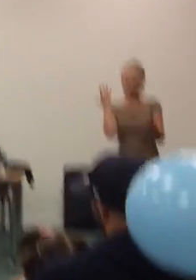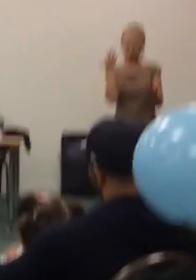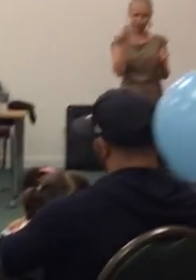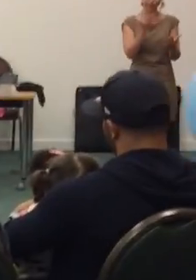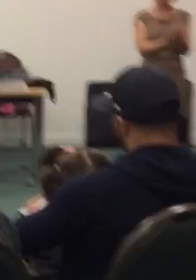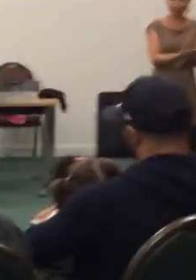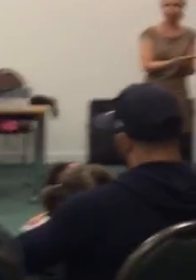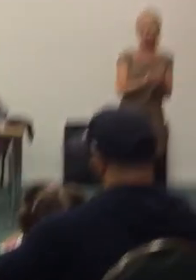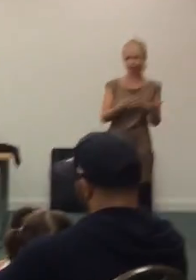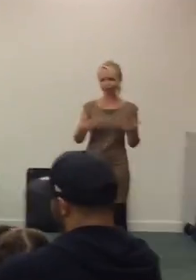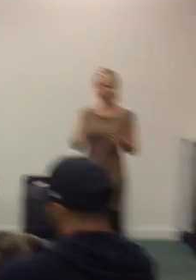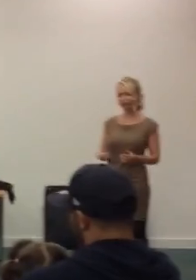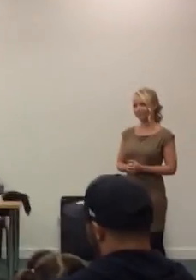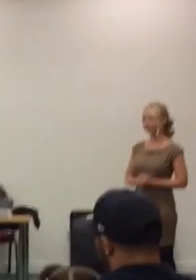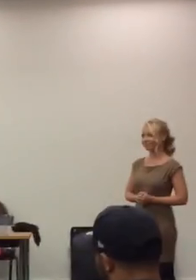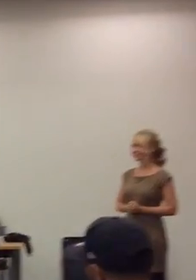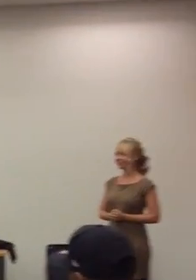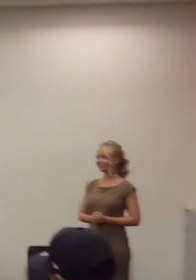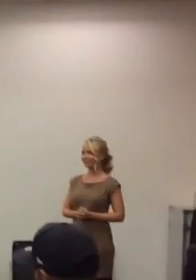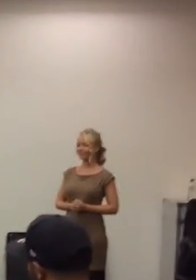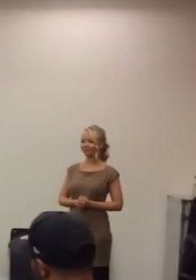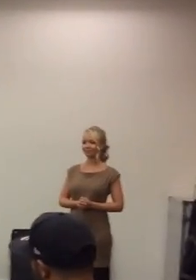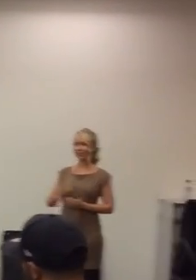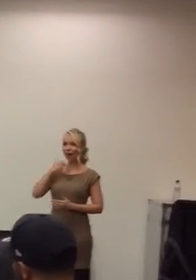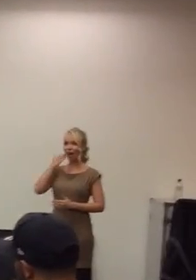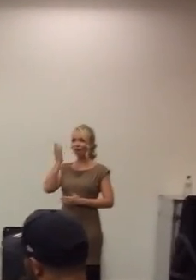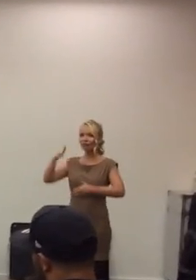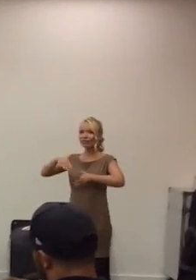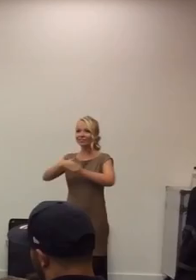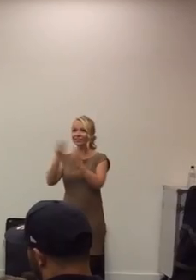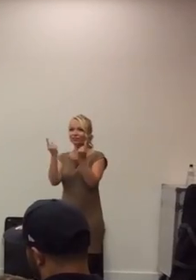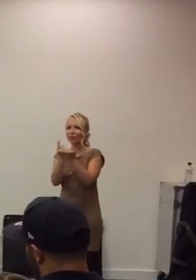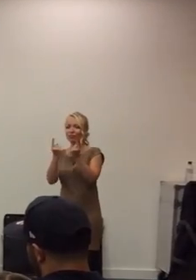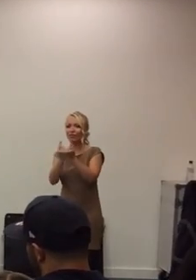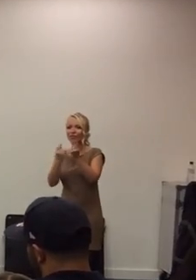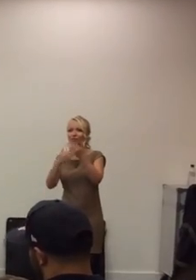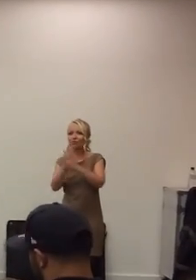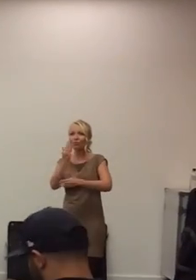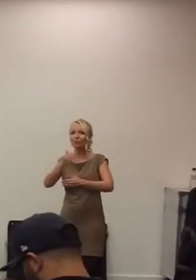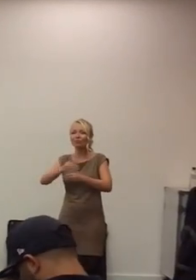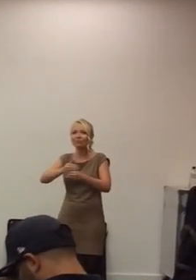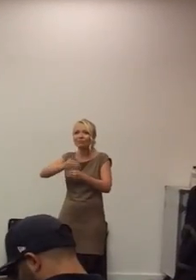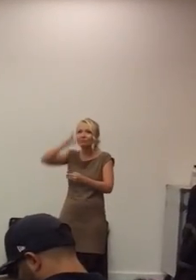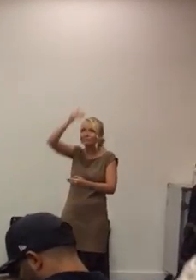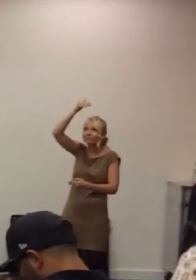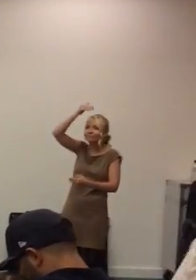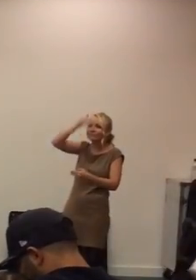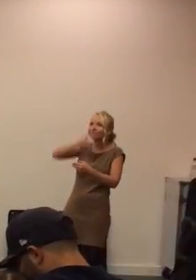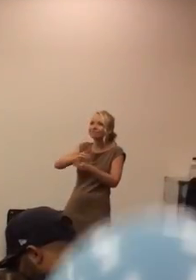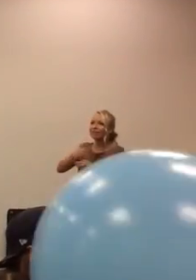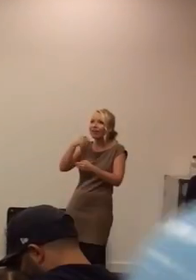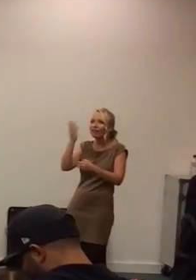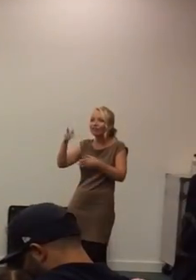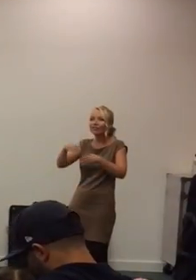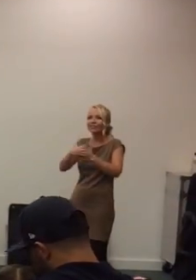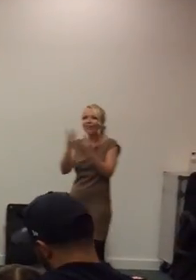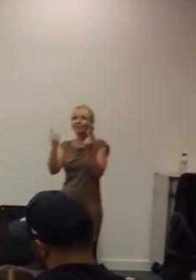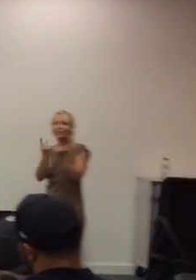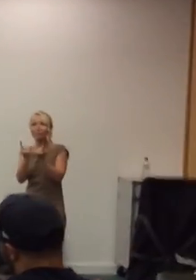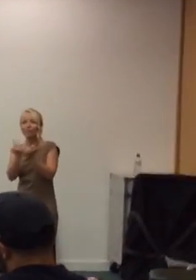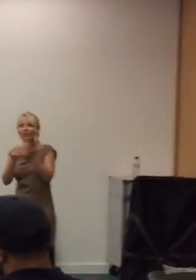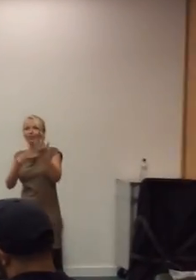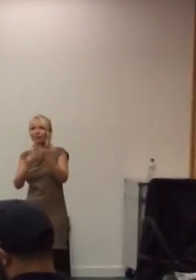many years. Everyone, every day something new. After me, every day something